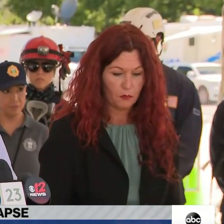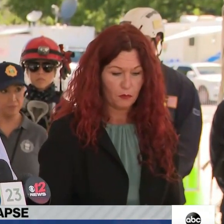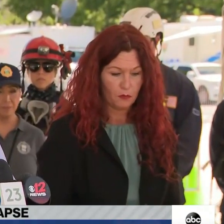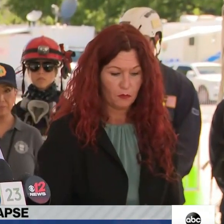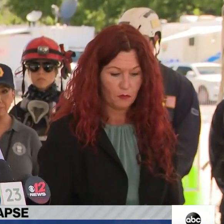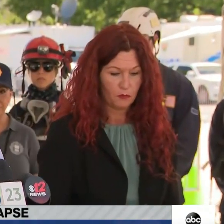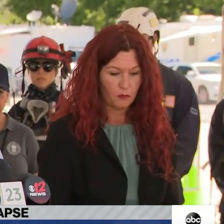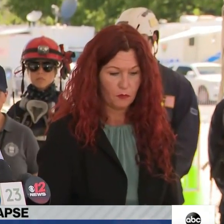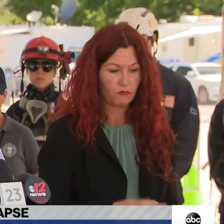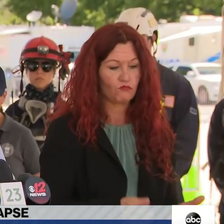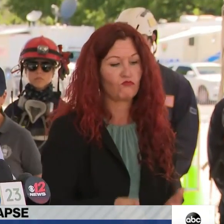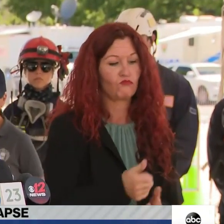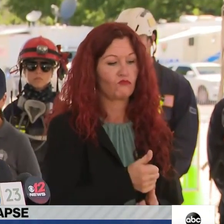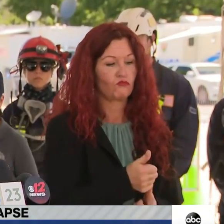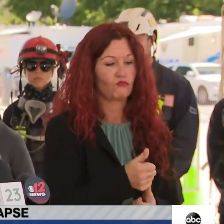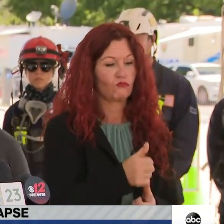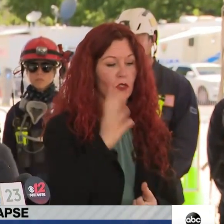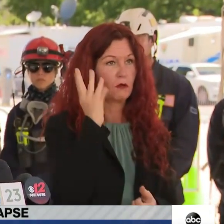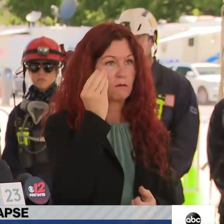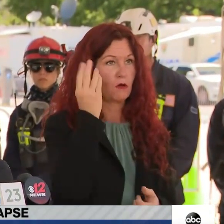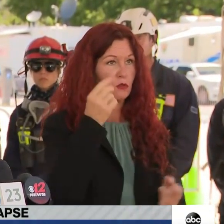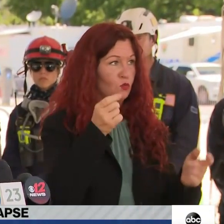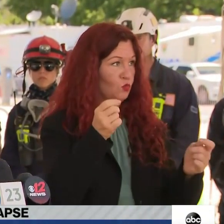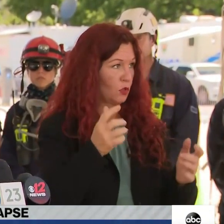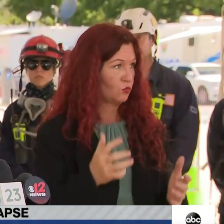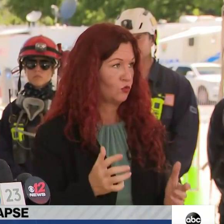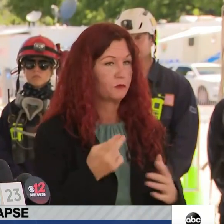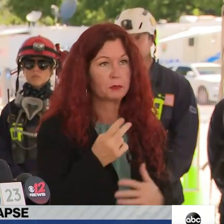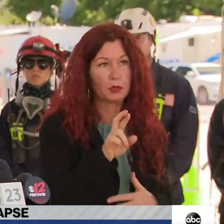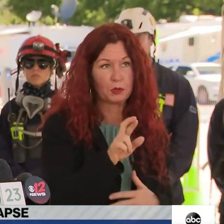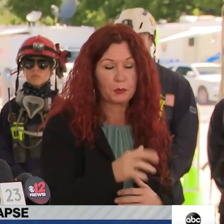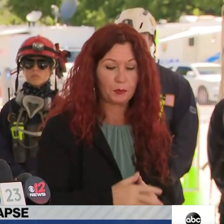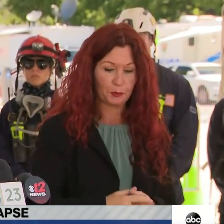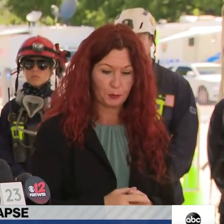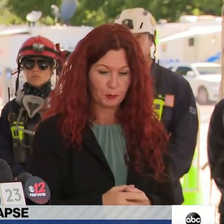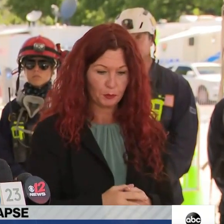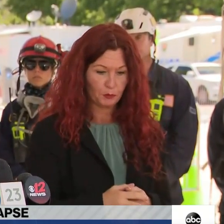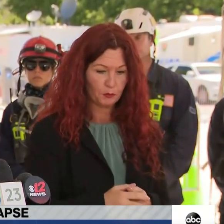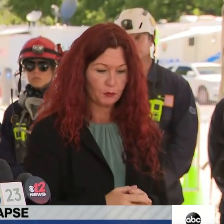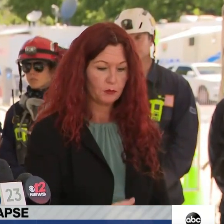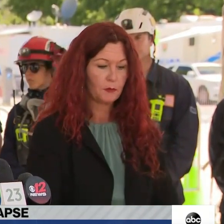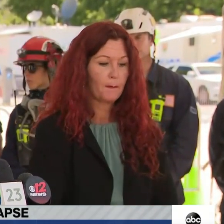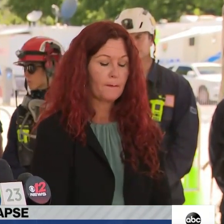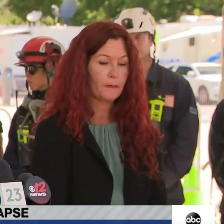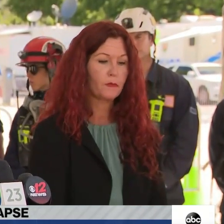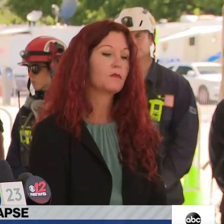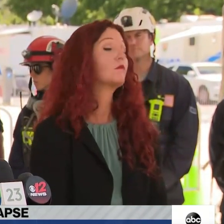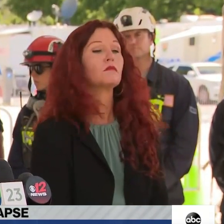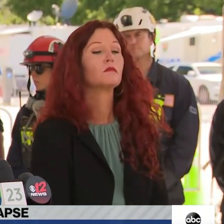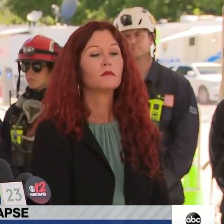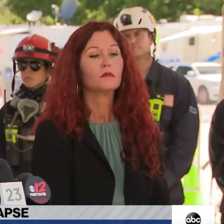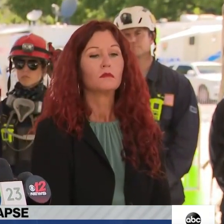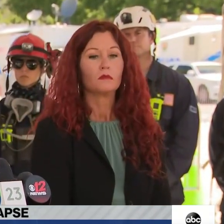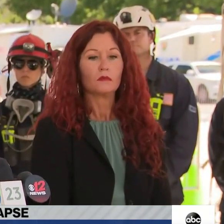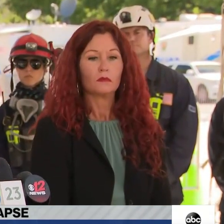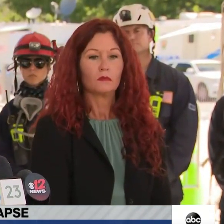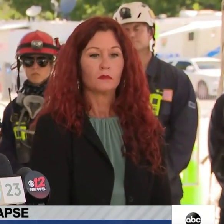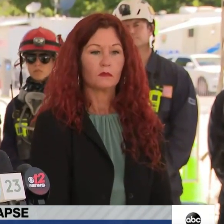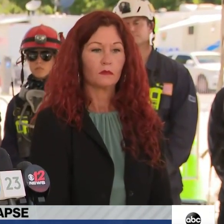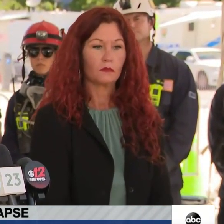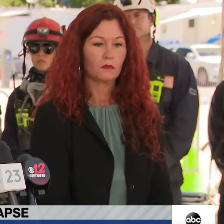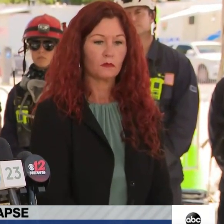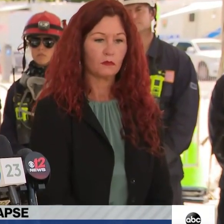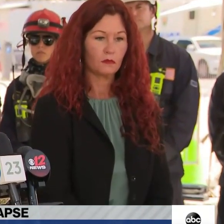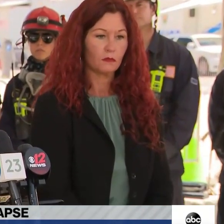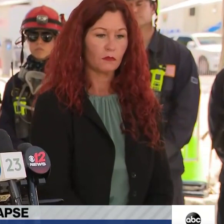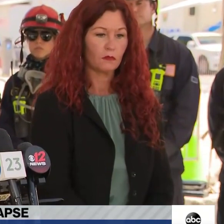Media and Public Relations, Erica Benitez. Muy buenos días. Así como escucharon, la Oficina del Manejo